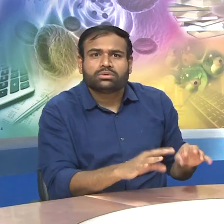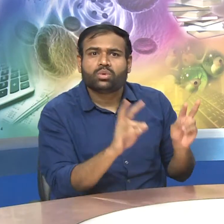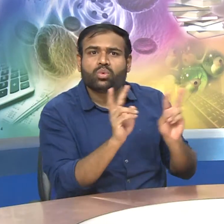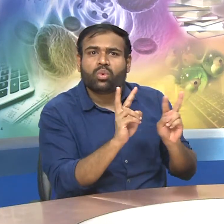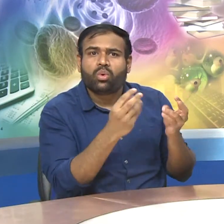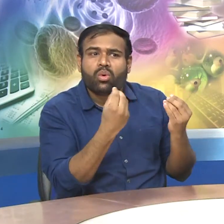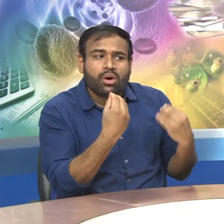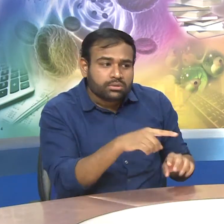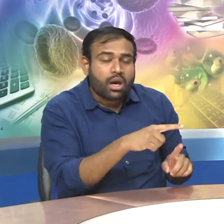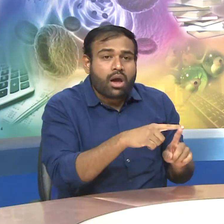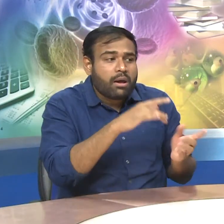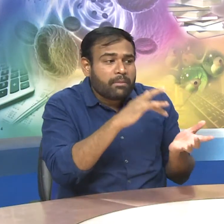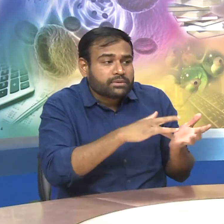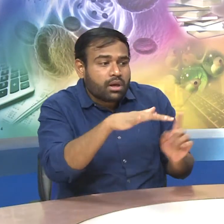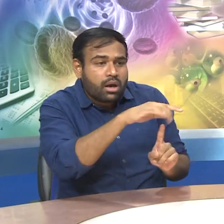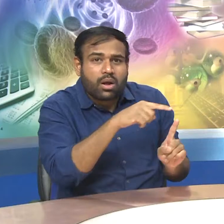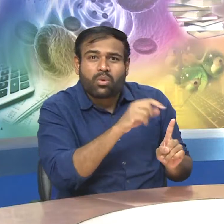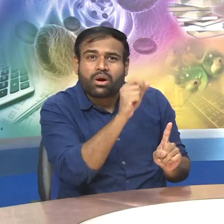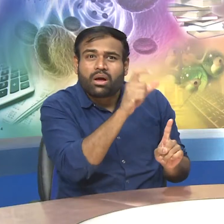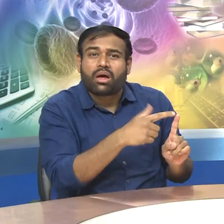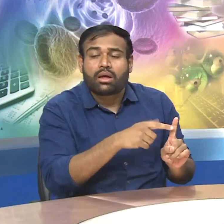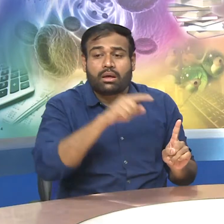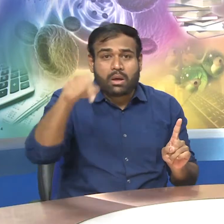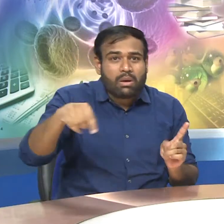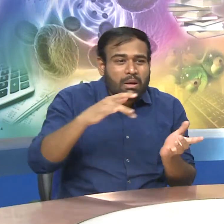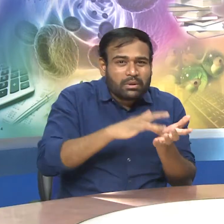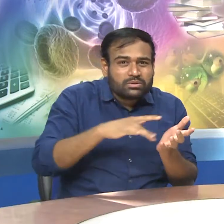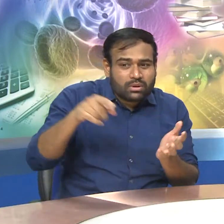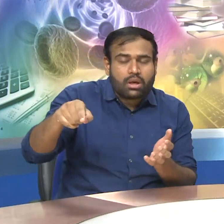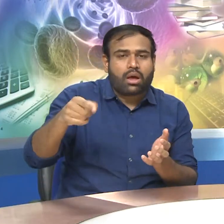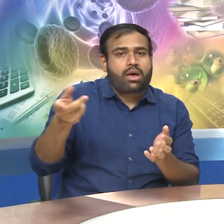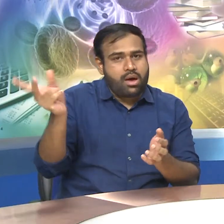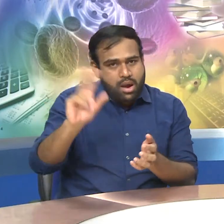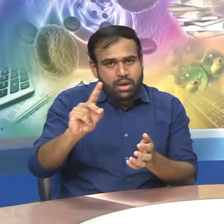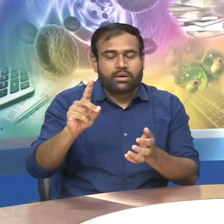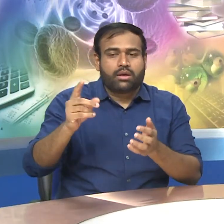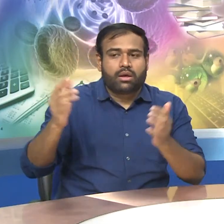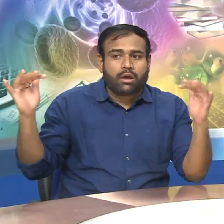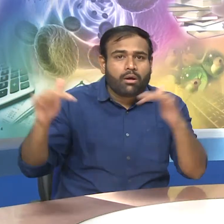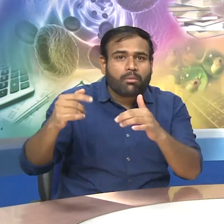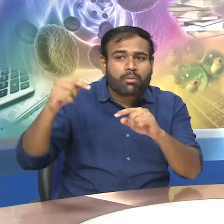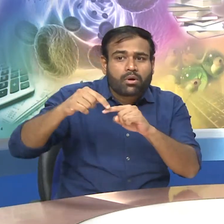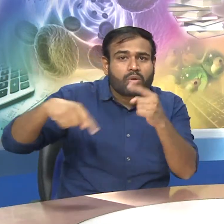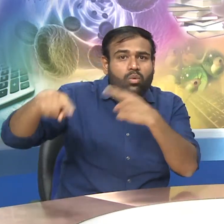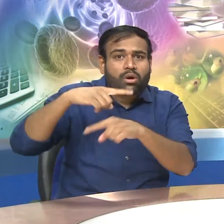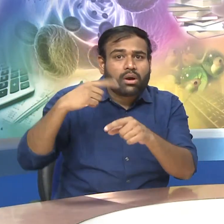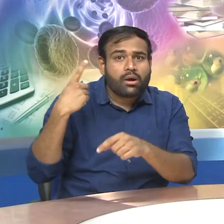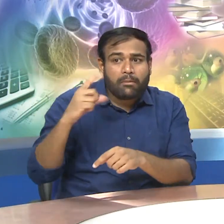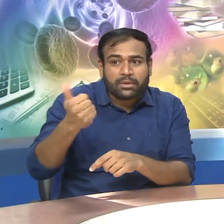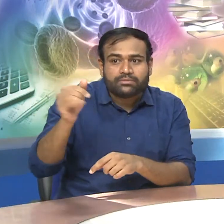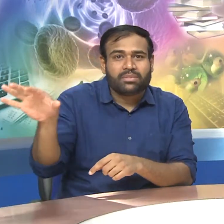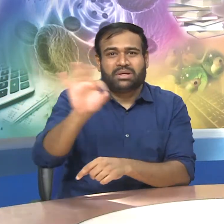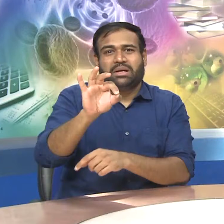resignation or death by election is held for the remaining period of such members'